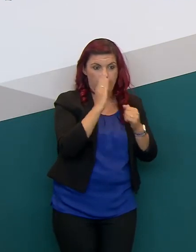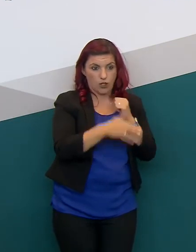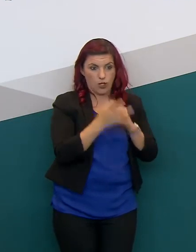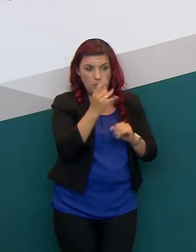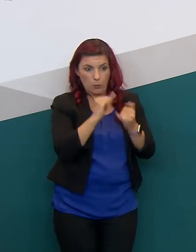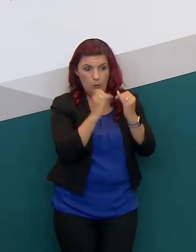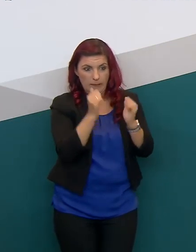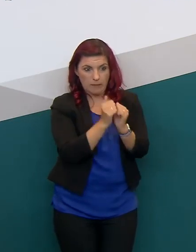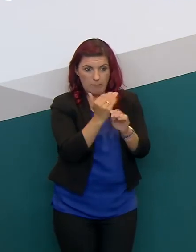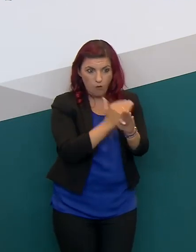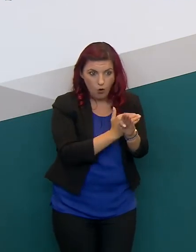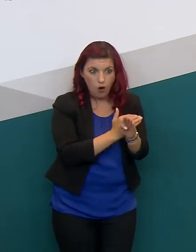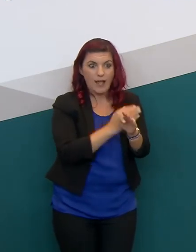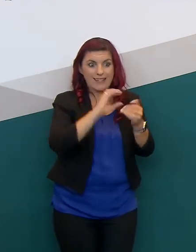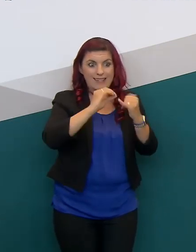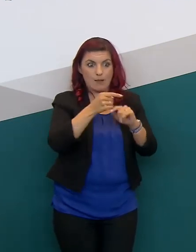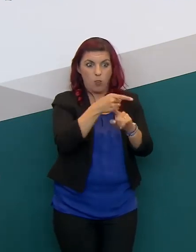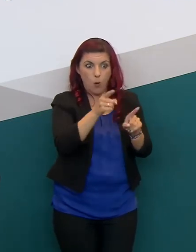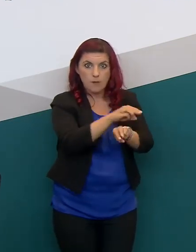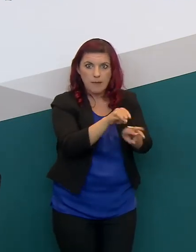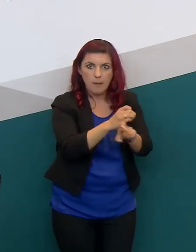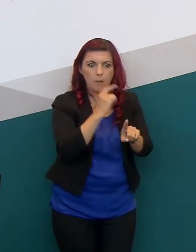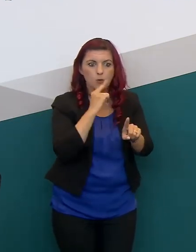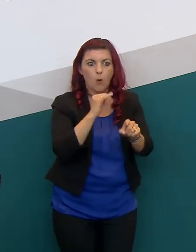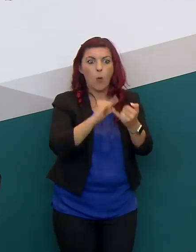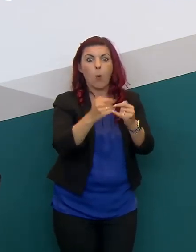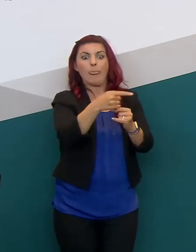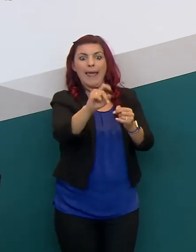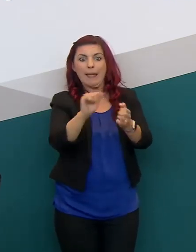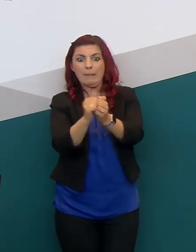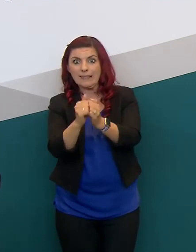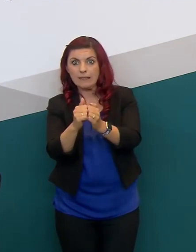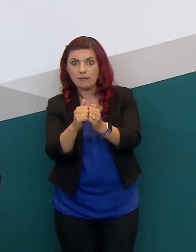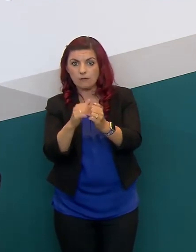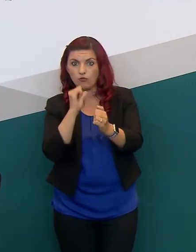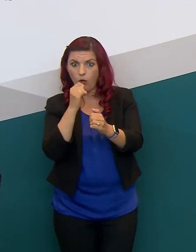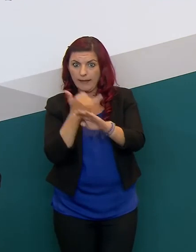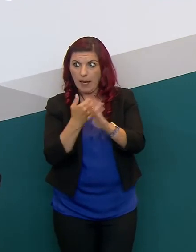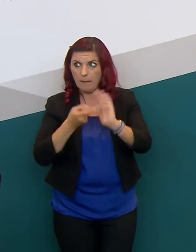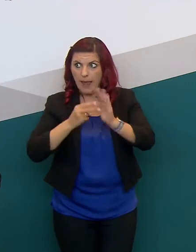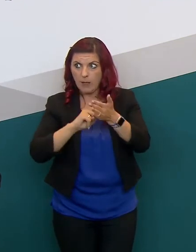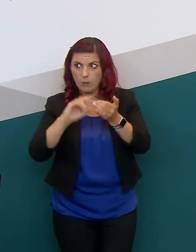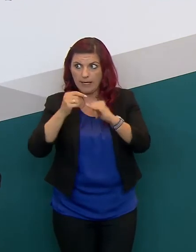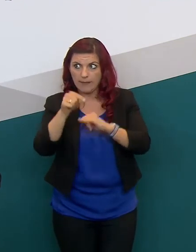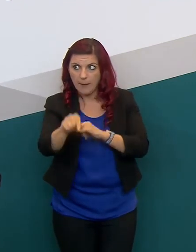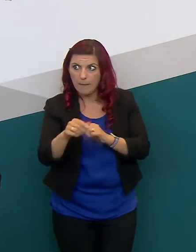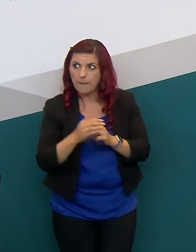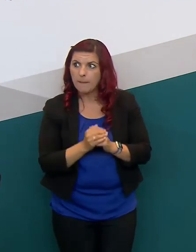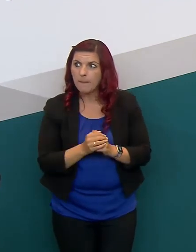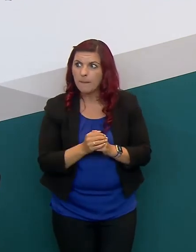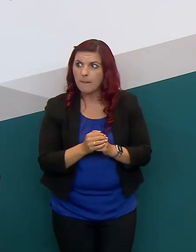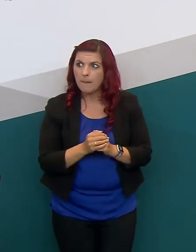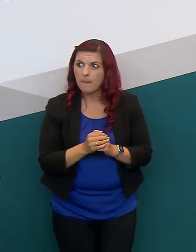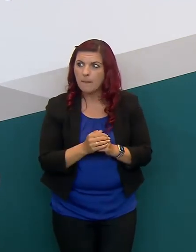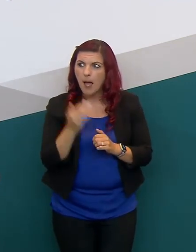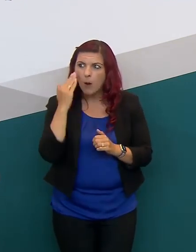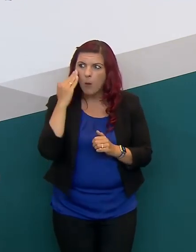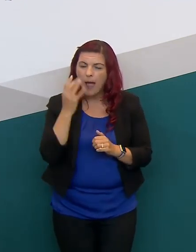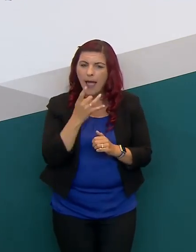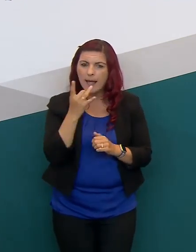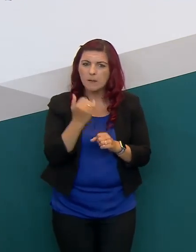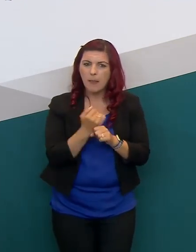contacts. No, that isn't formed part of our consideration. No, I asked the question earlier, because it was being discussed by NEFA on that Thursday meeting.